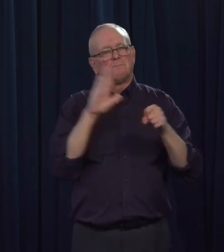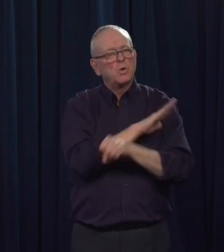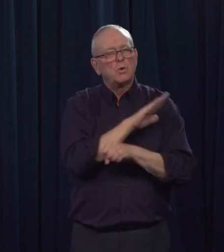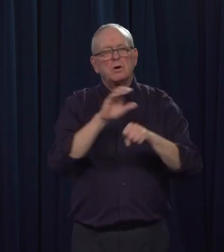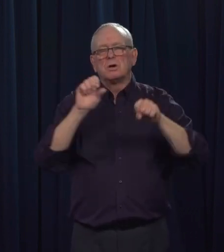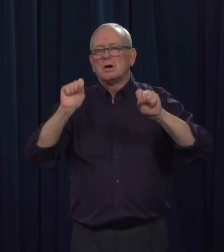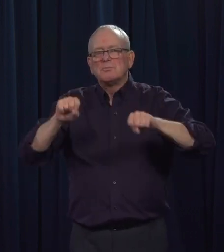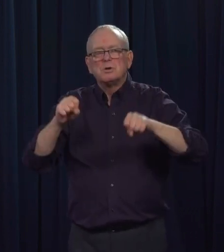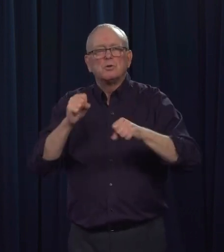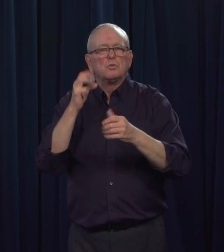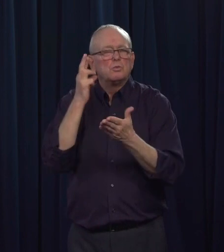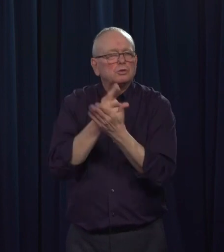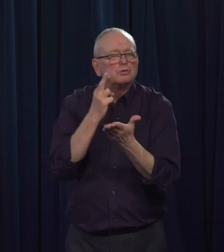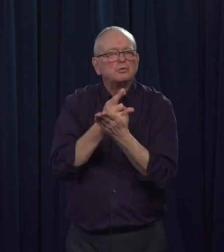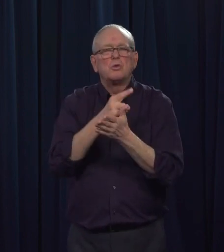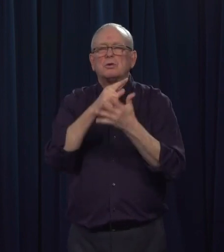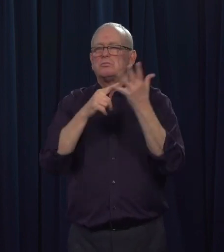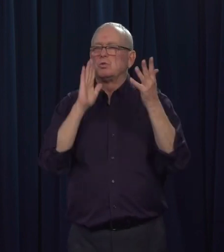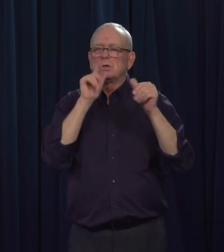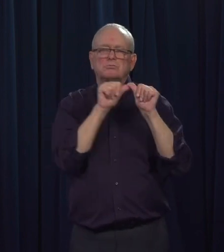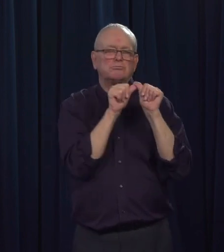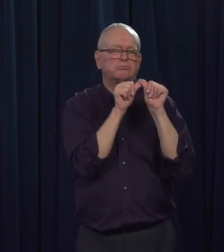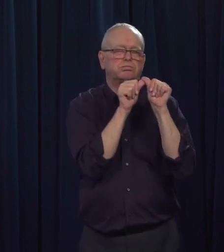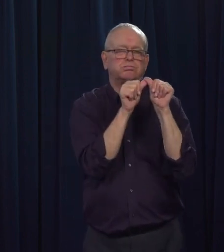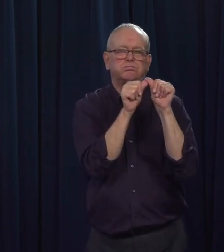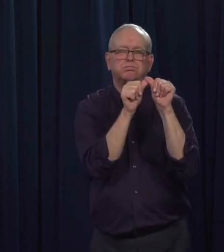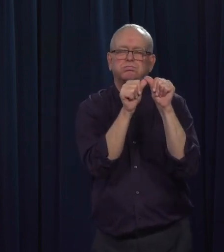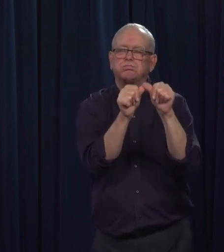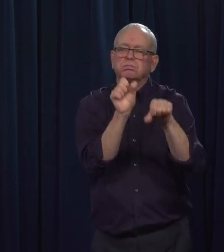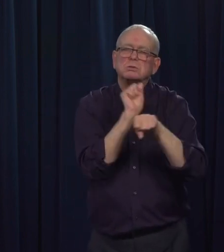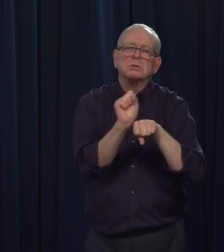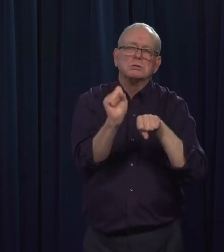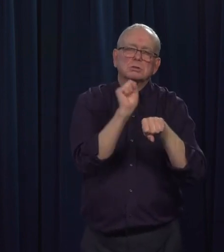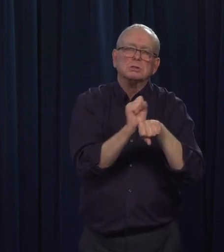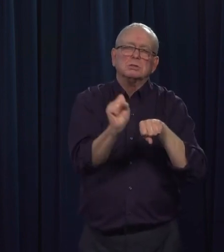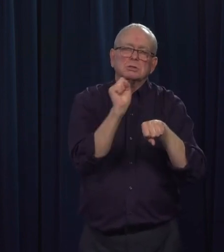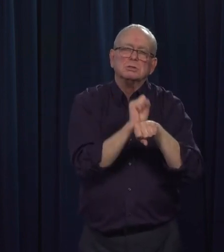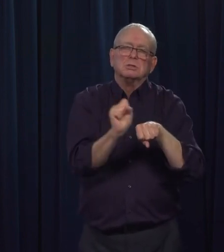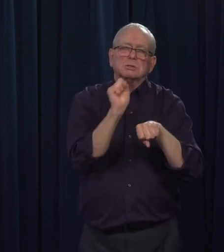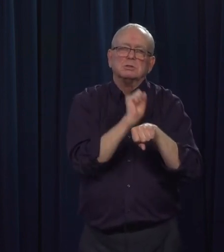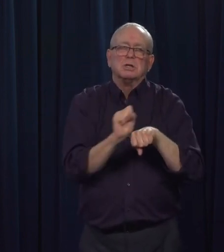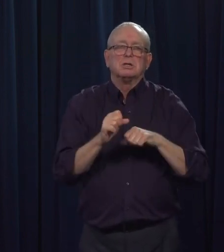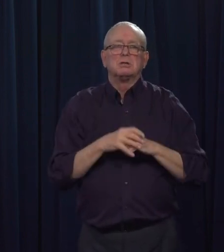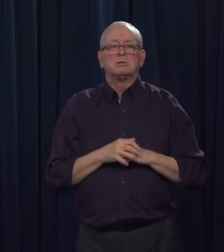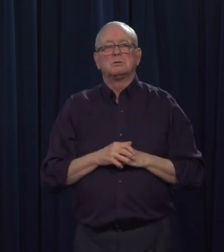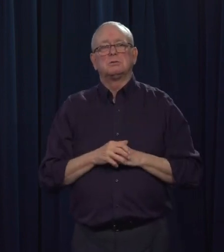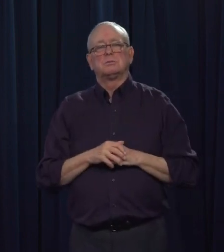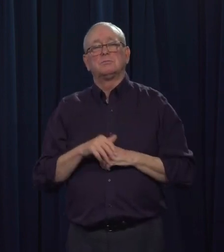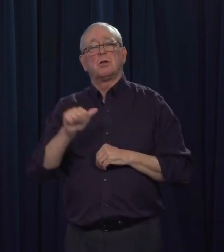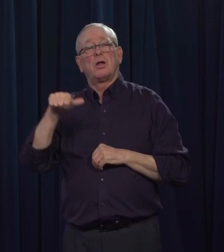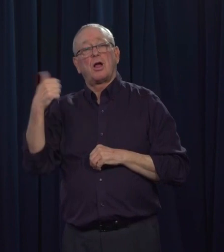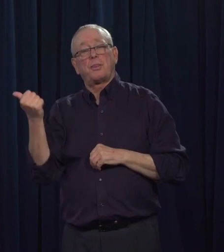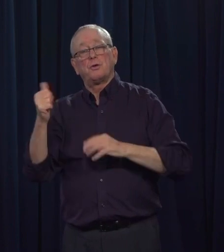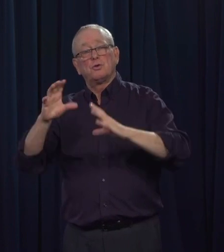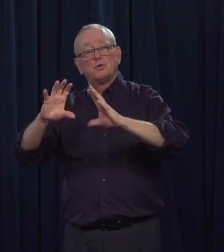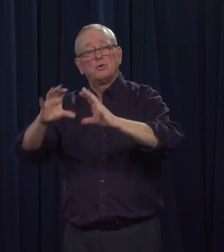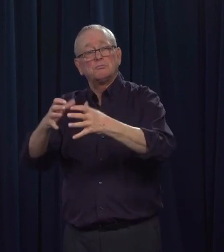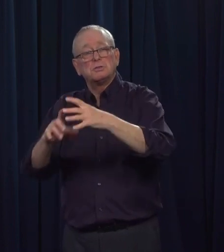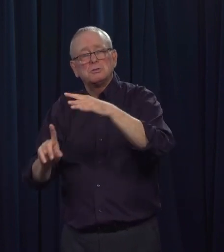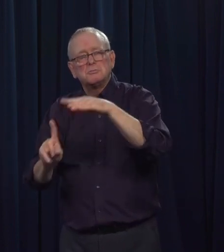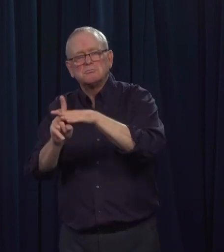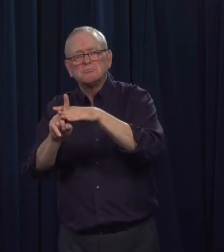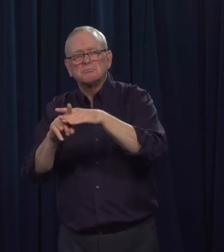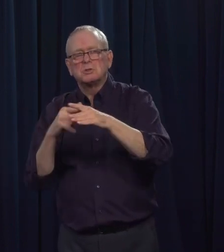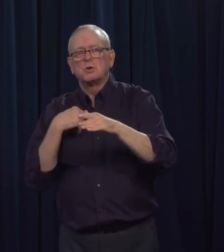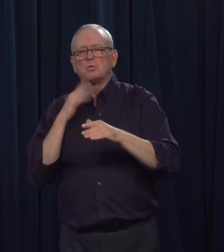other groups that are asking about testing. We will continue to refine this policy, again, utilizing as much lab capacity as we are